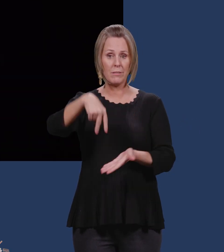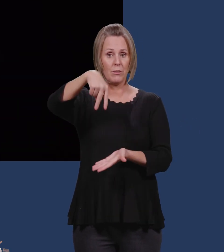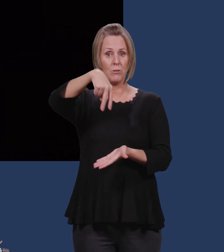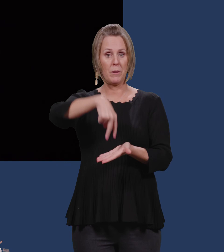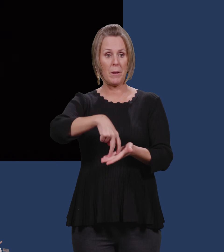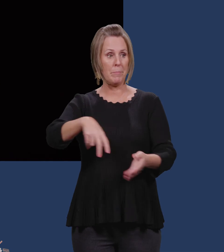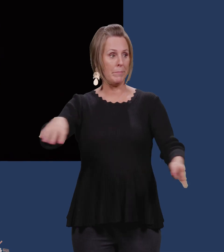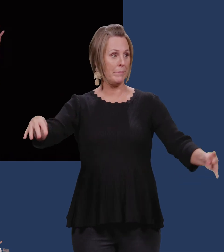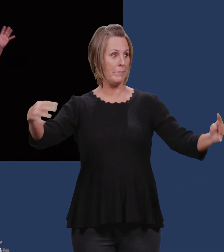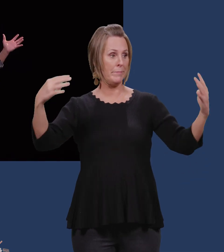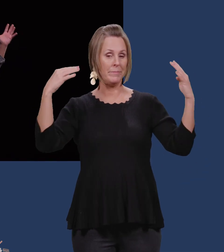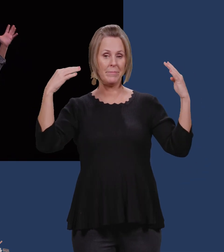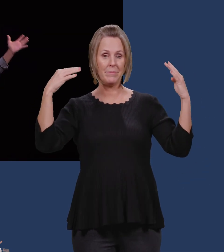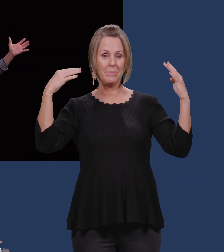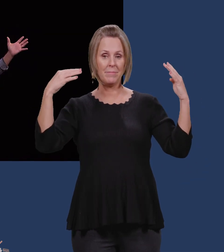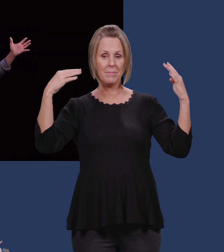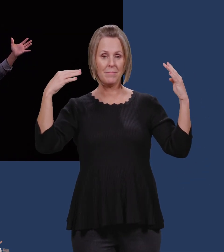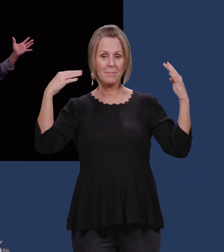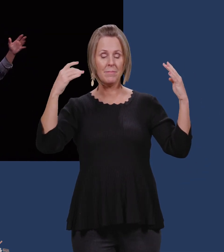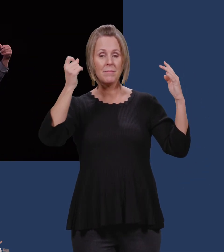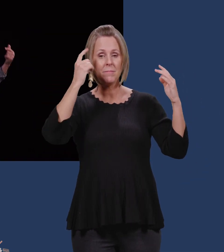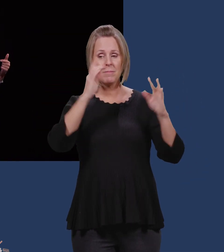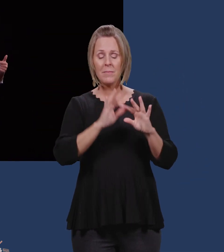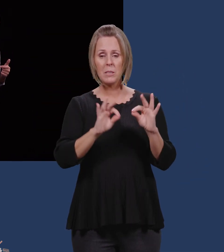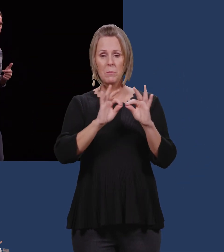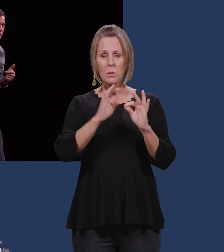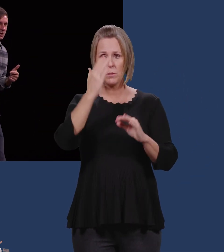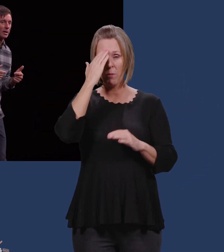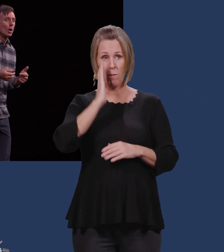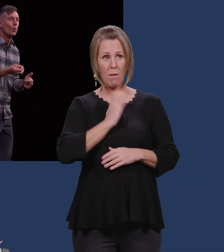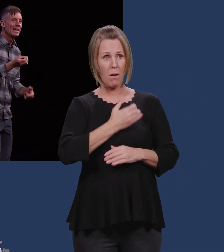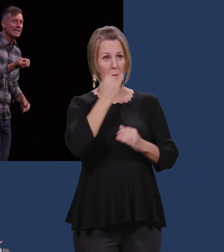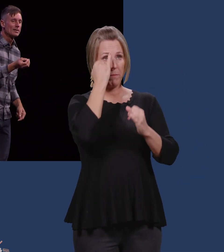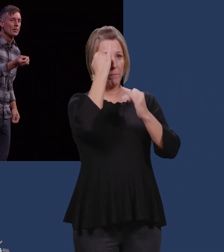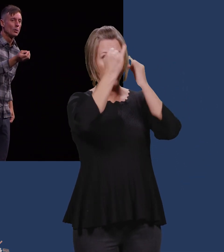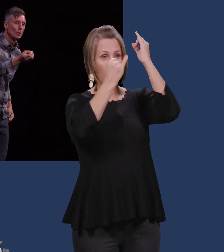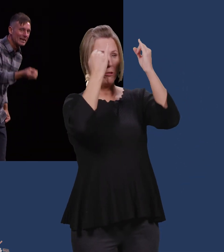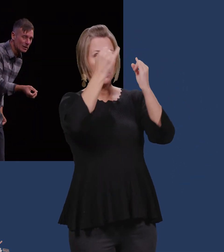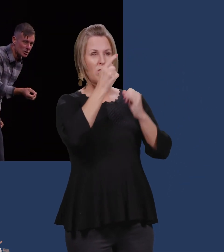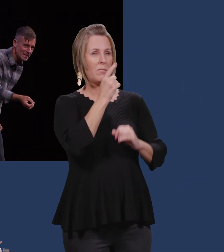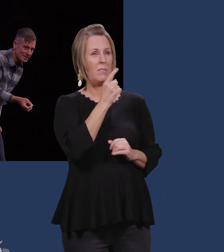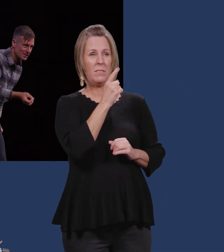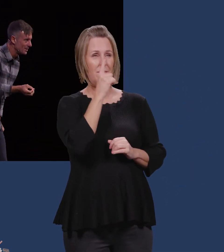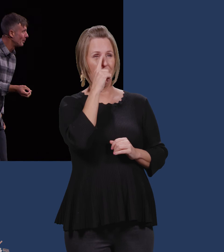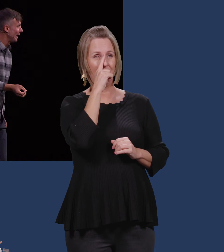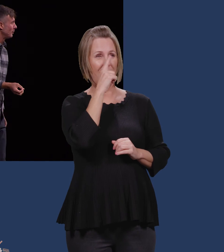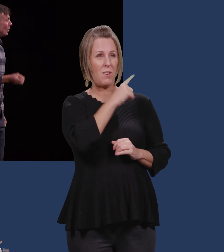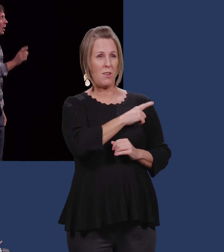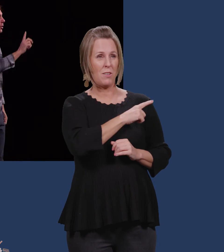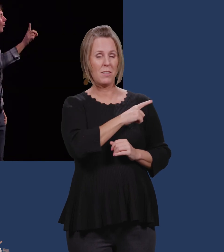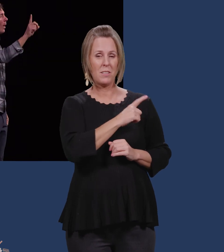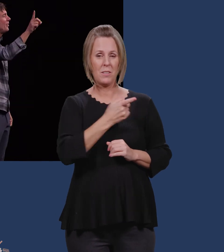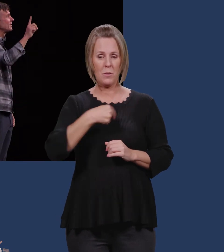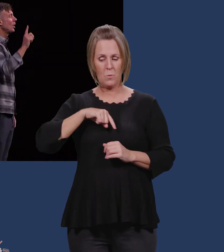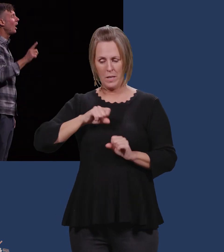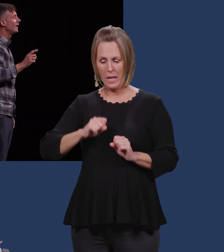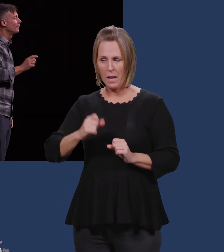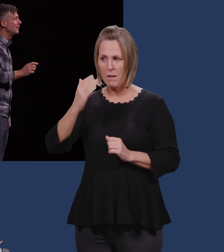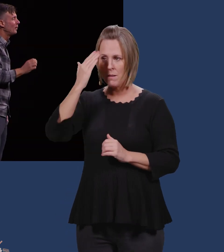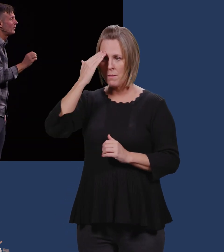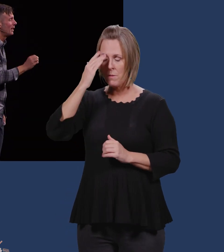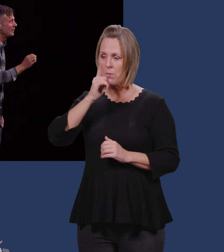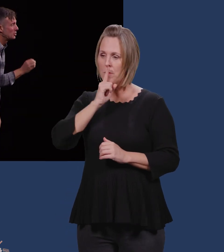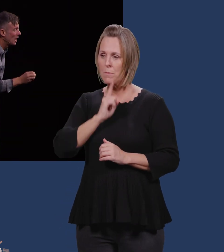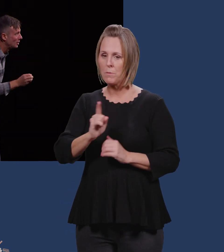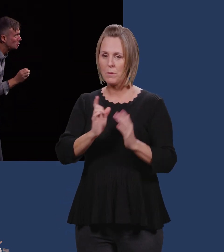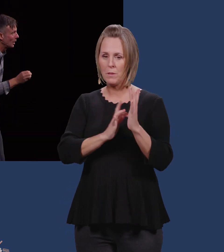getting to know these false Jesuses of our imagination, we got to know the real Jesus in the Bible, the one that's calling